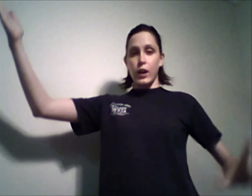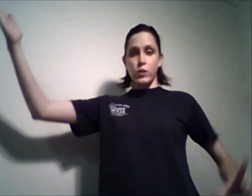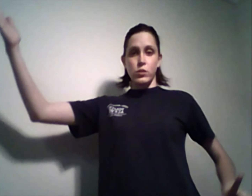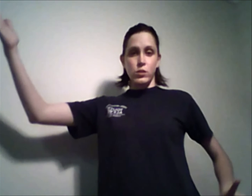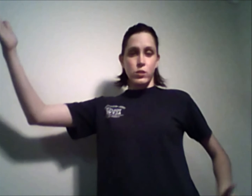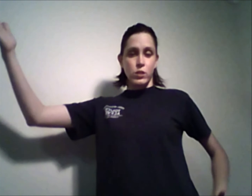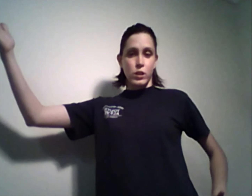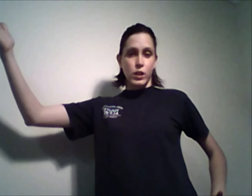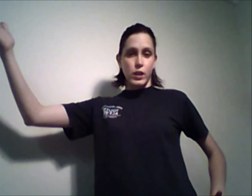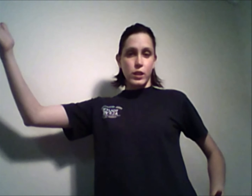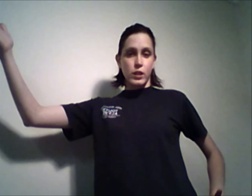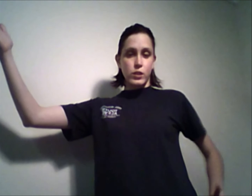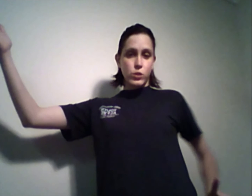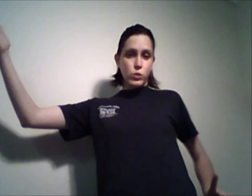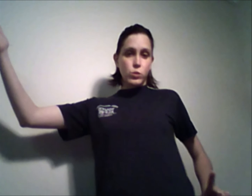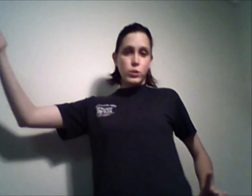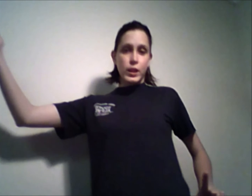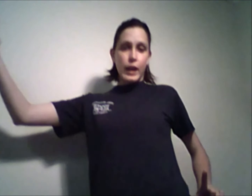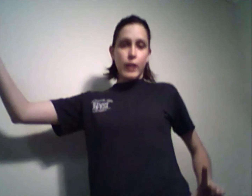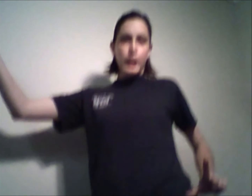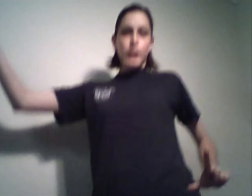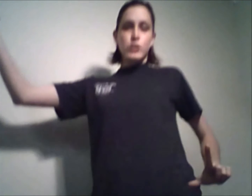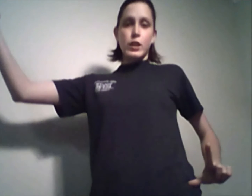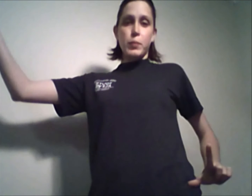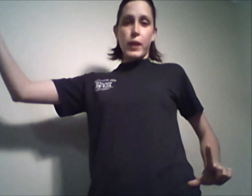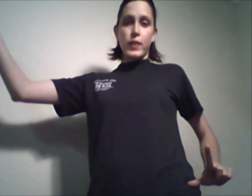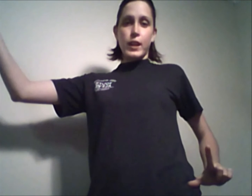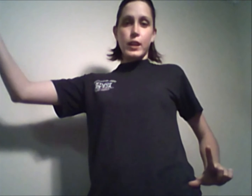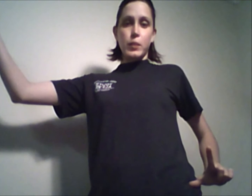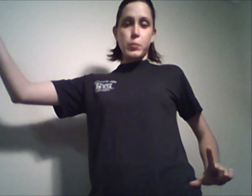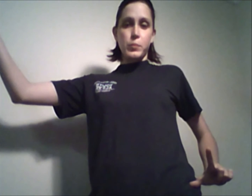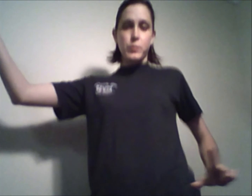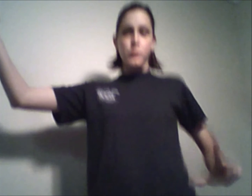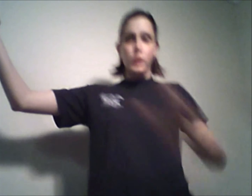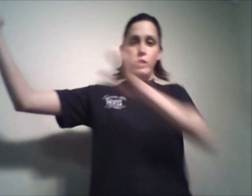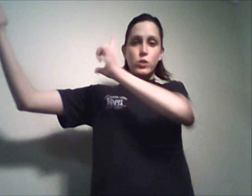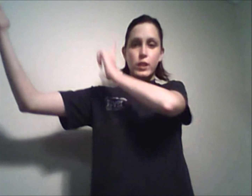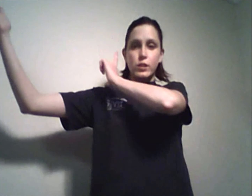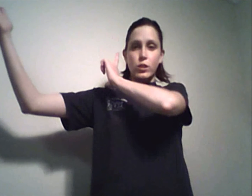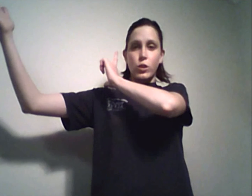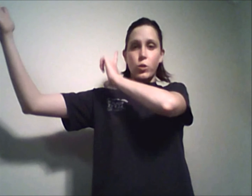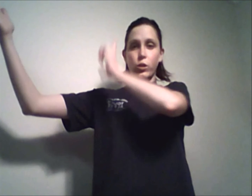down into the L hand shape at that hip. So that's Lord.